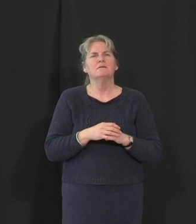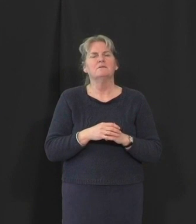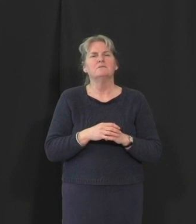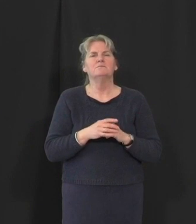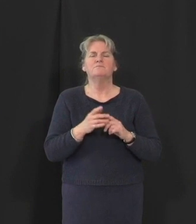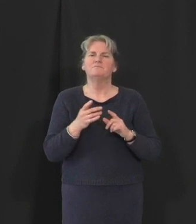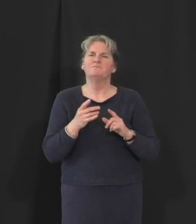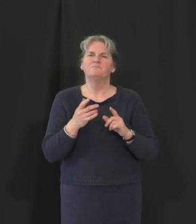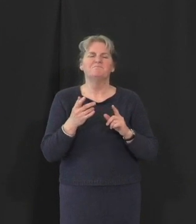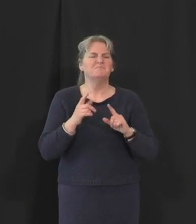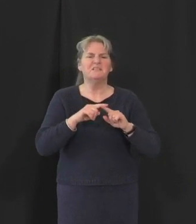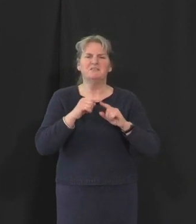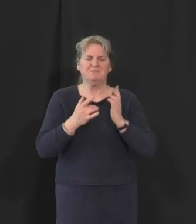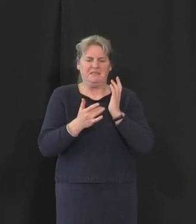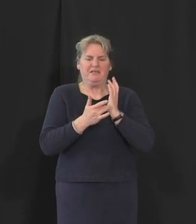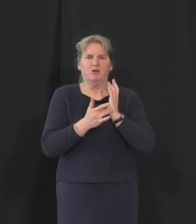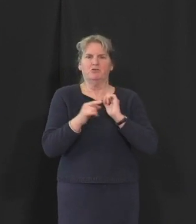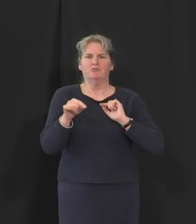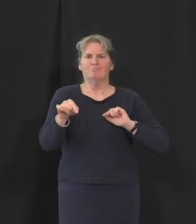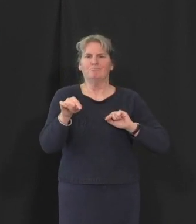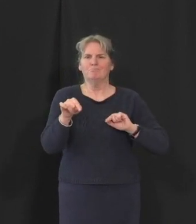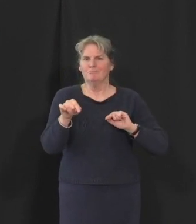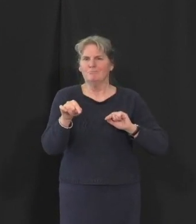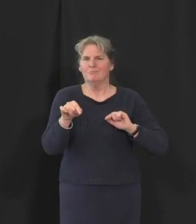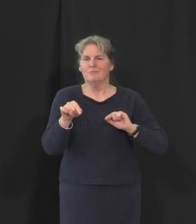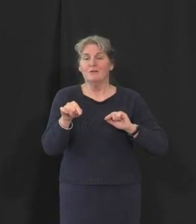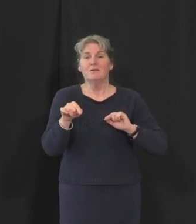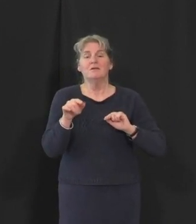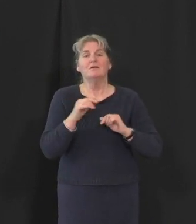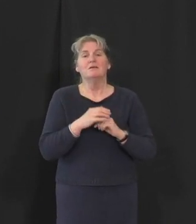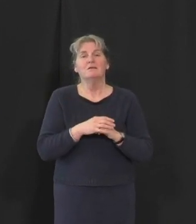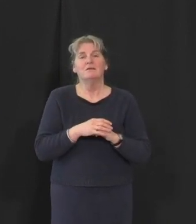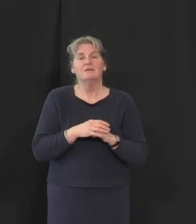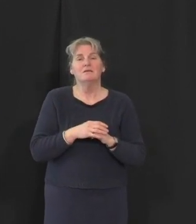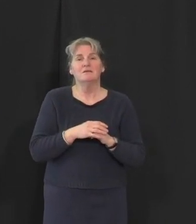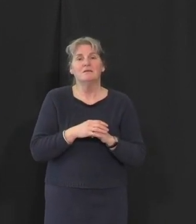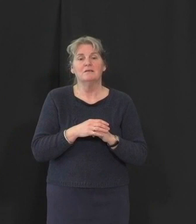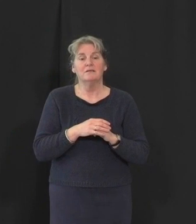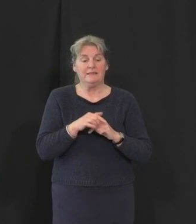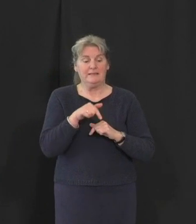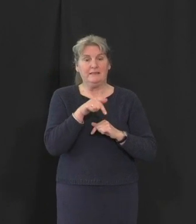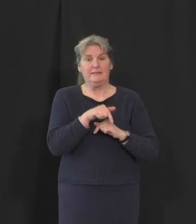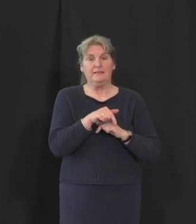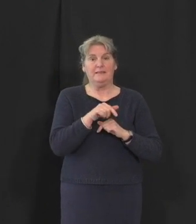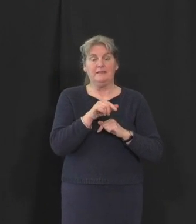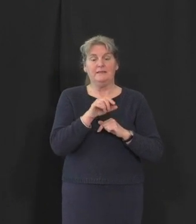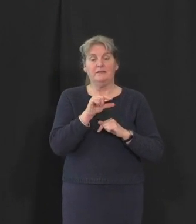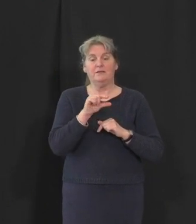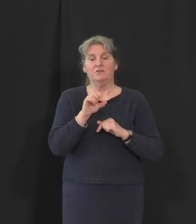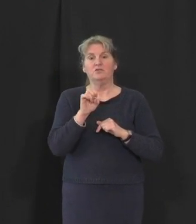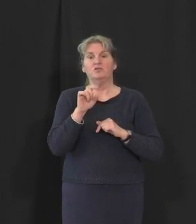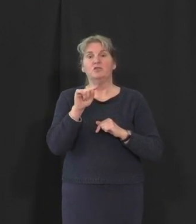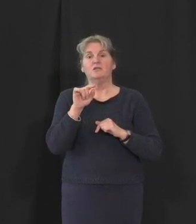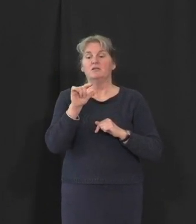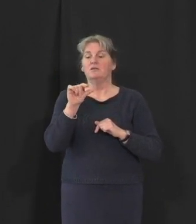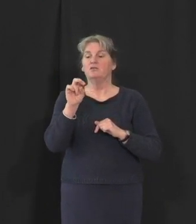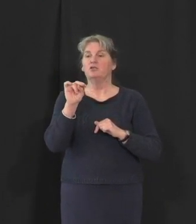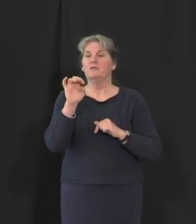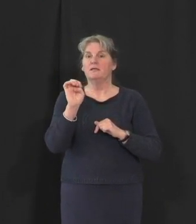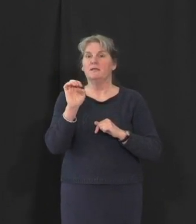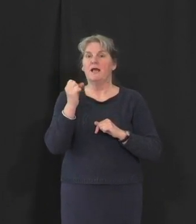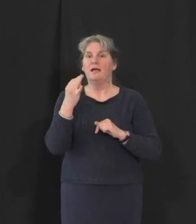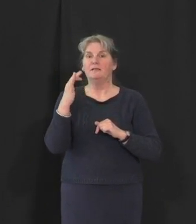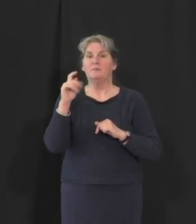it's a different technology. So the technology that we will get with the Gene Expert